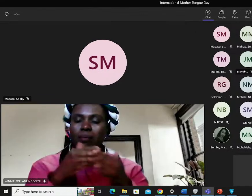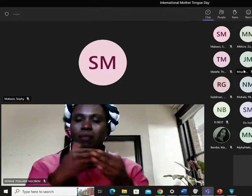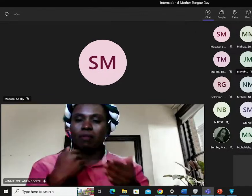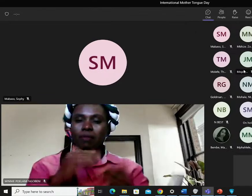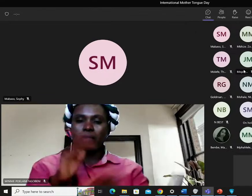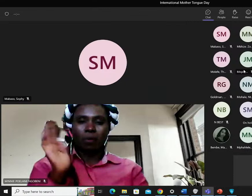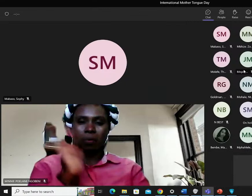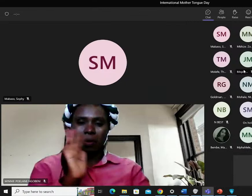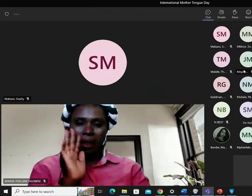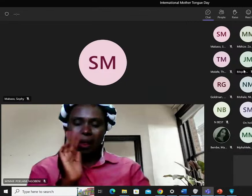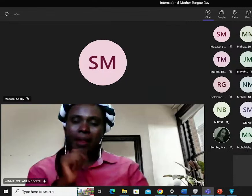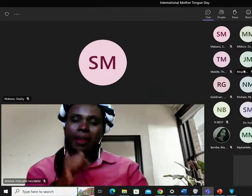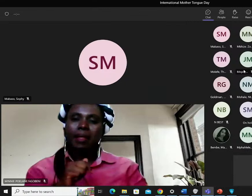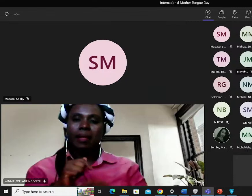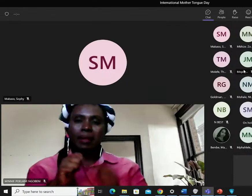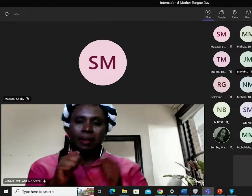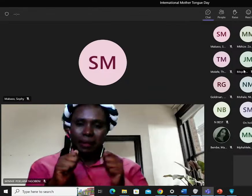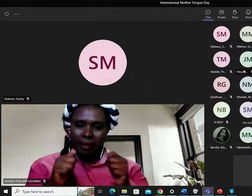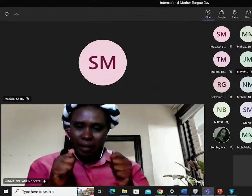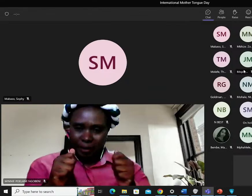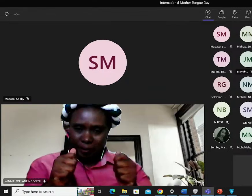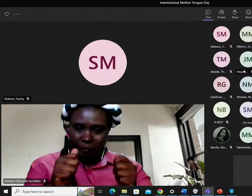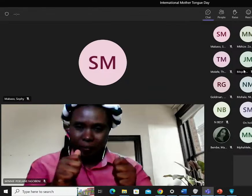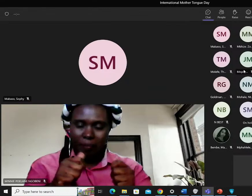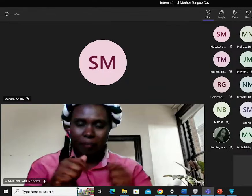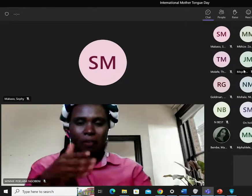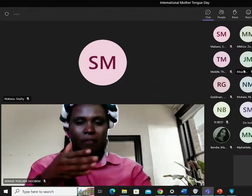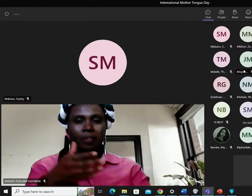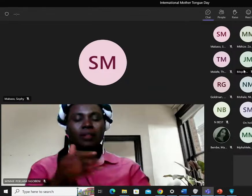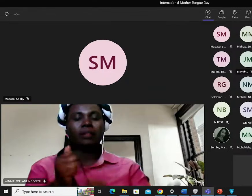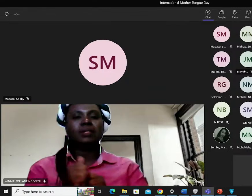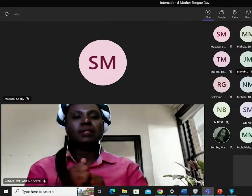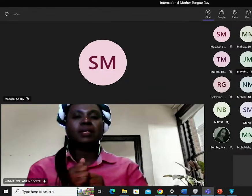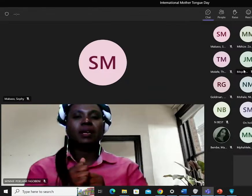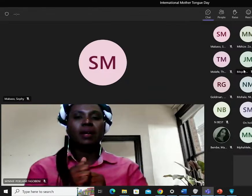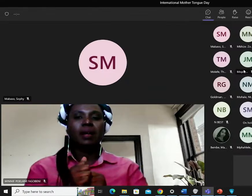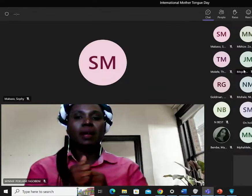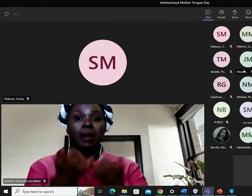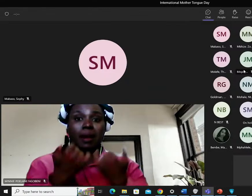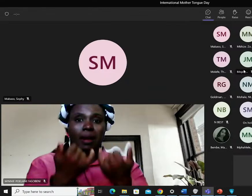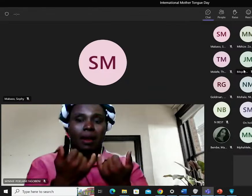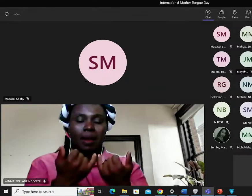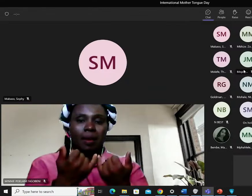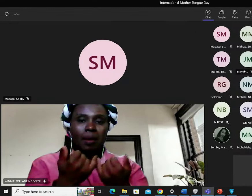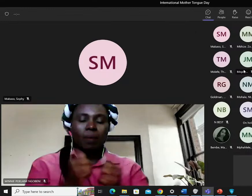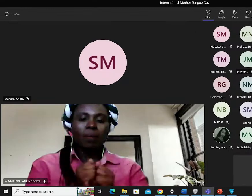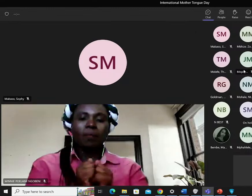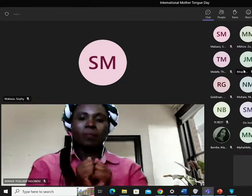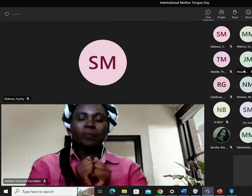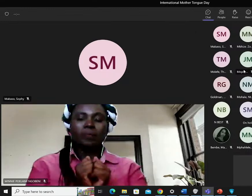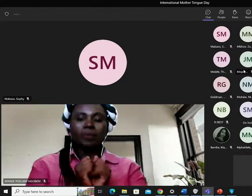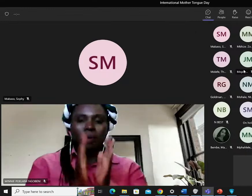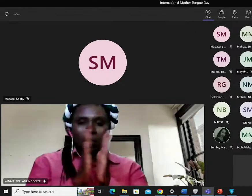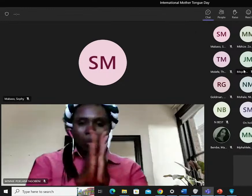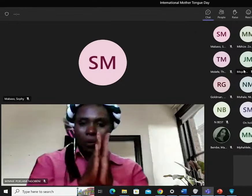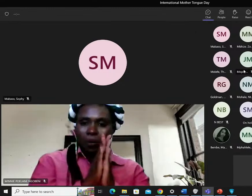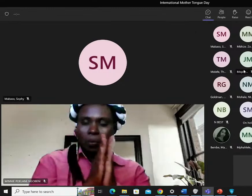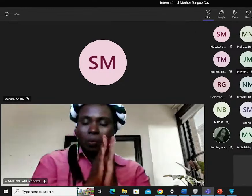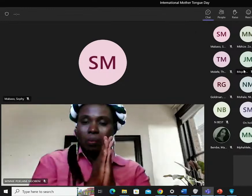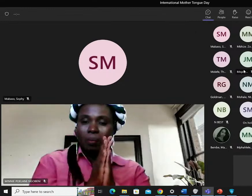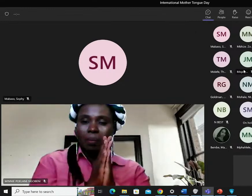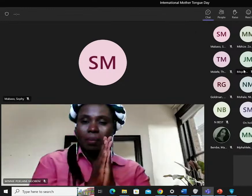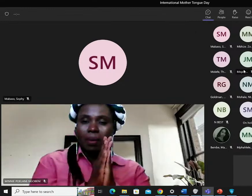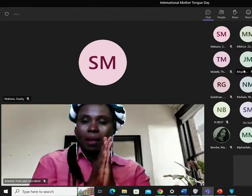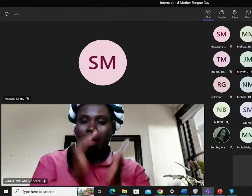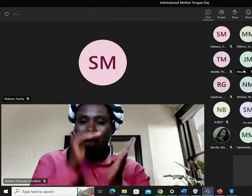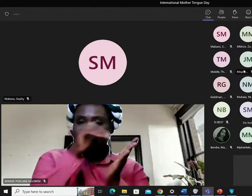rena baotledi ba sefofane se, reng re tšee sebaka se re kgopele gore ka ge re le ge re fihla